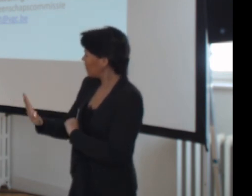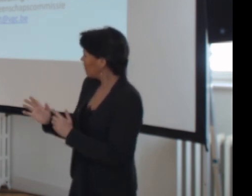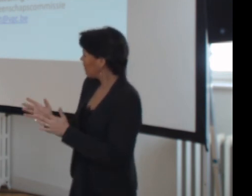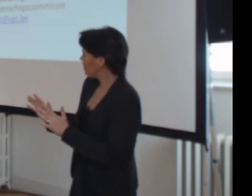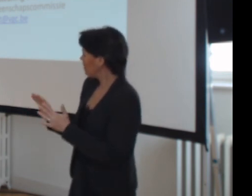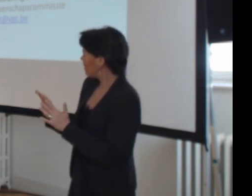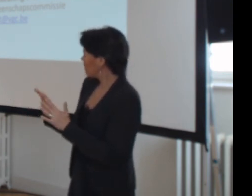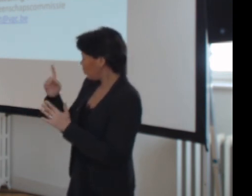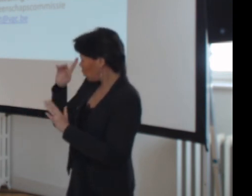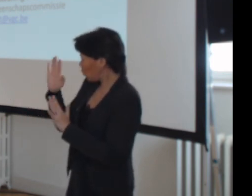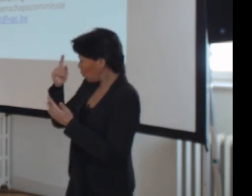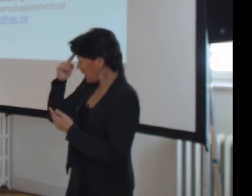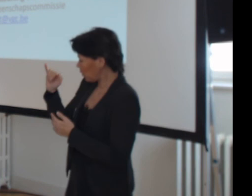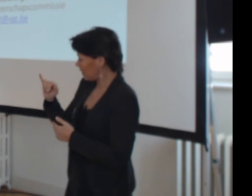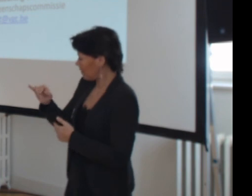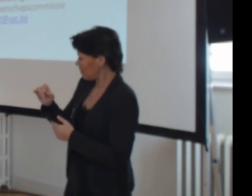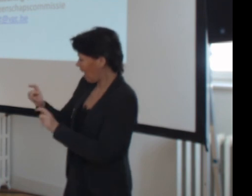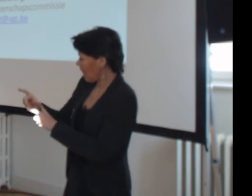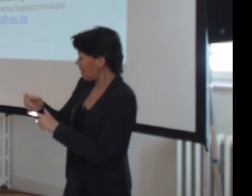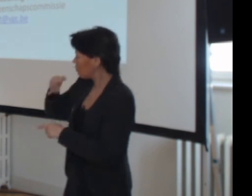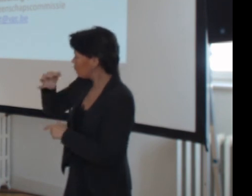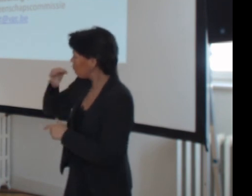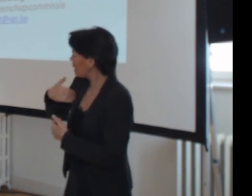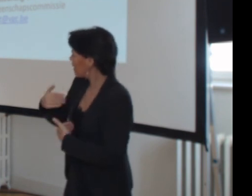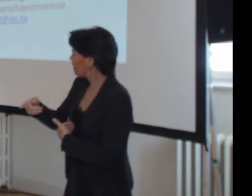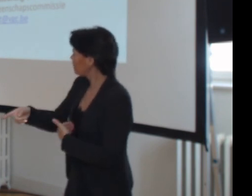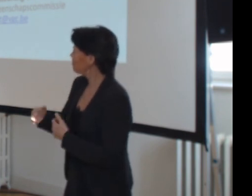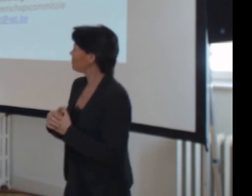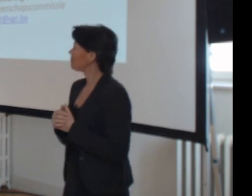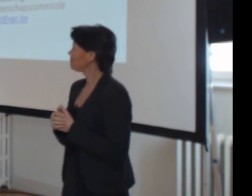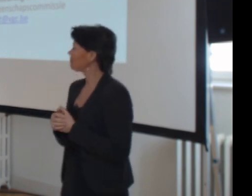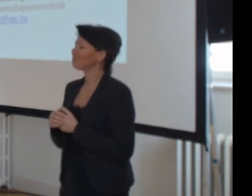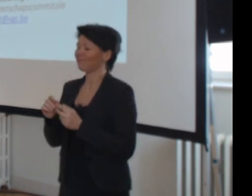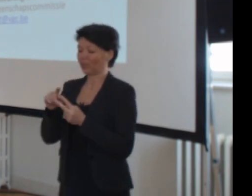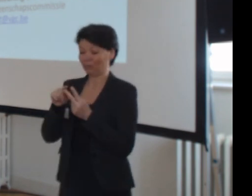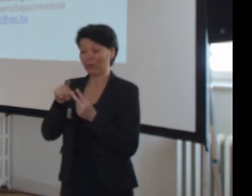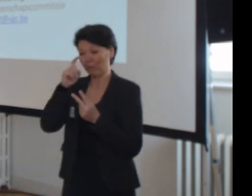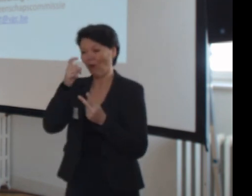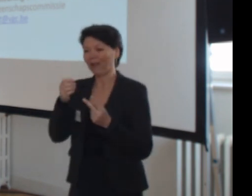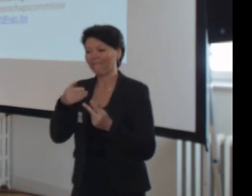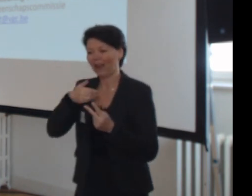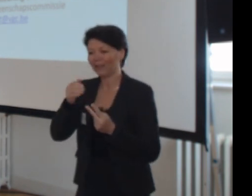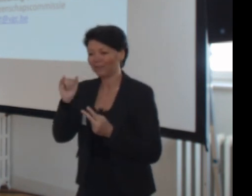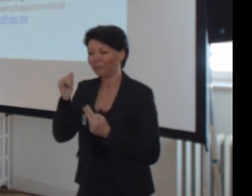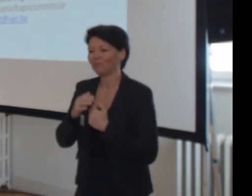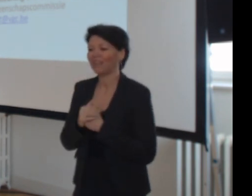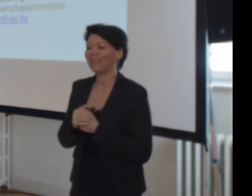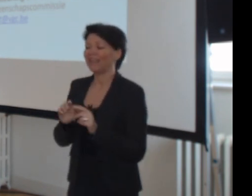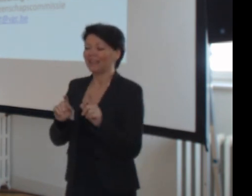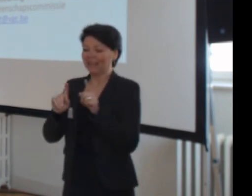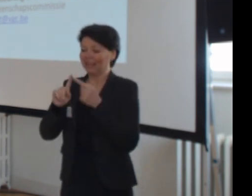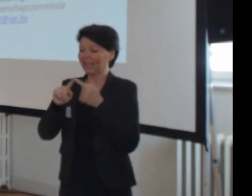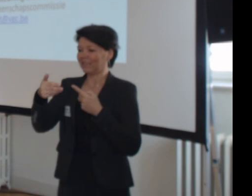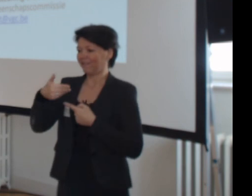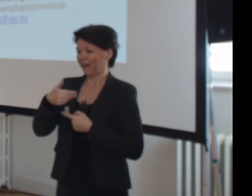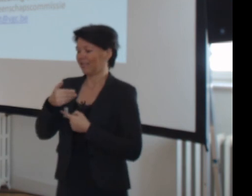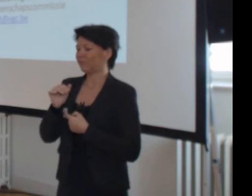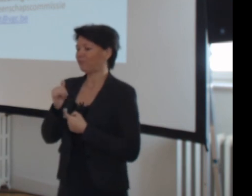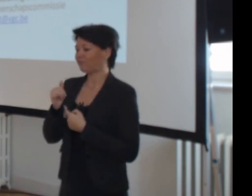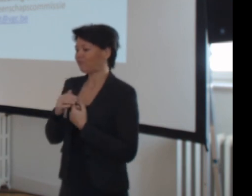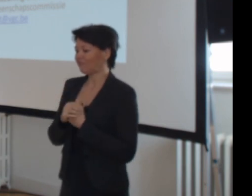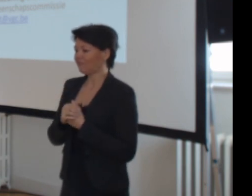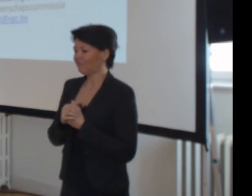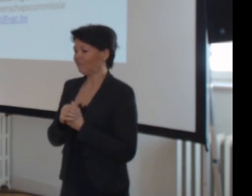the patrons speak? Yeah, these are 2 tricky questions. For the first question, actually,